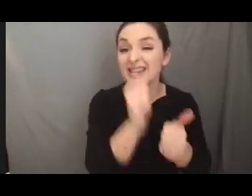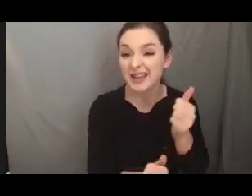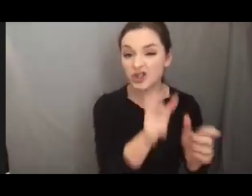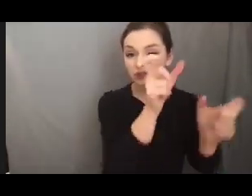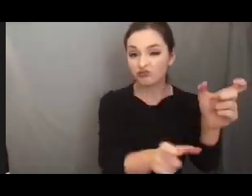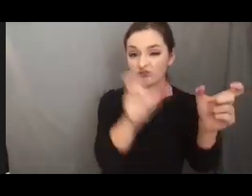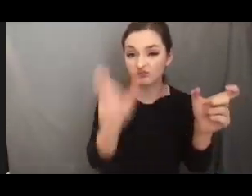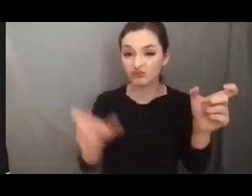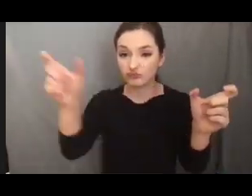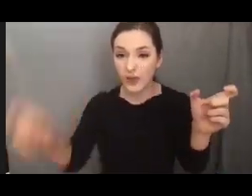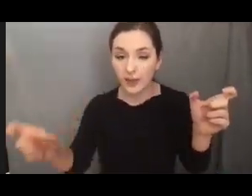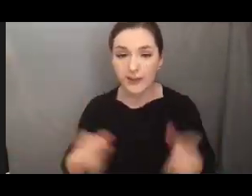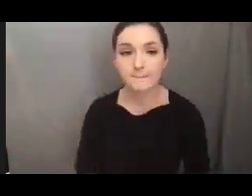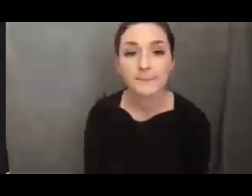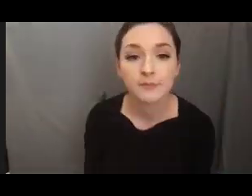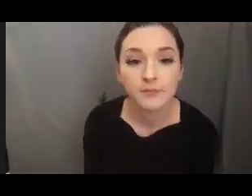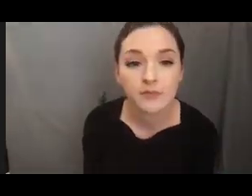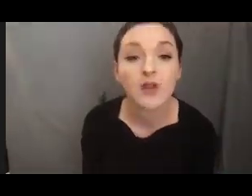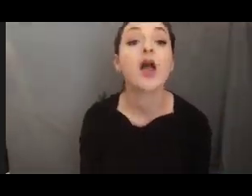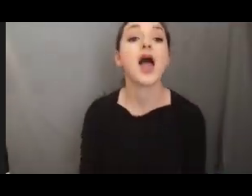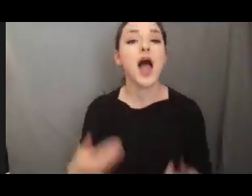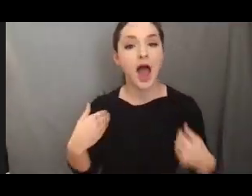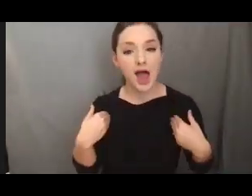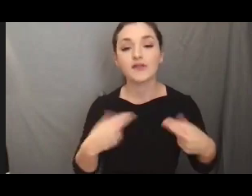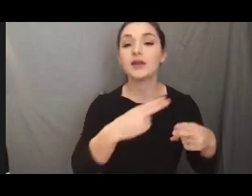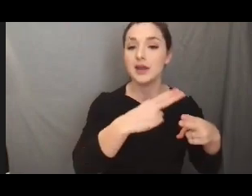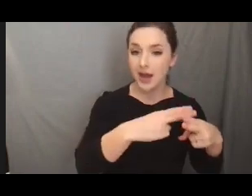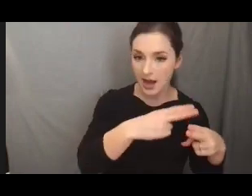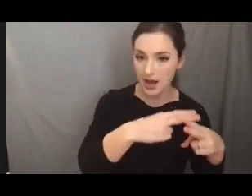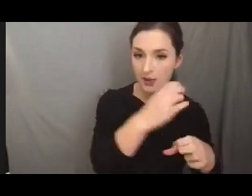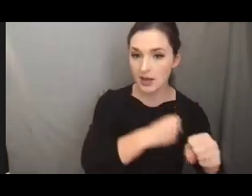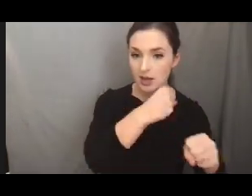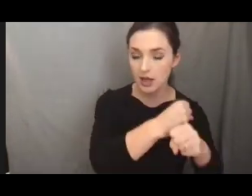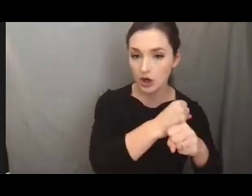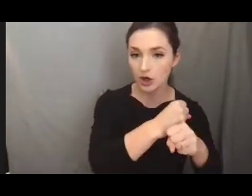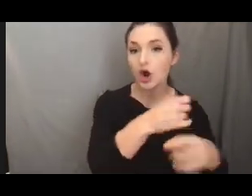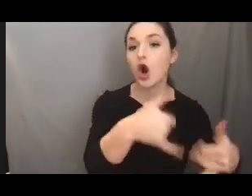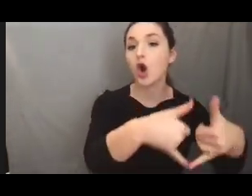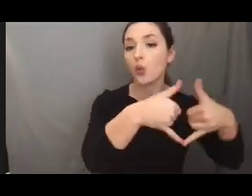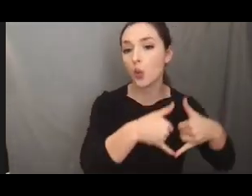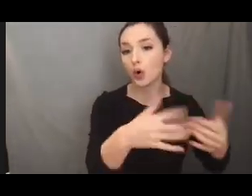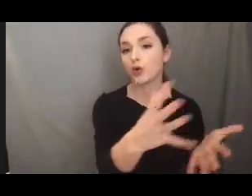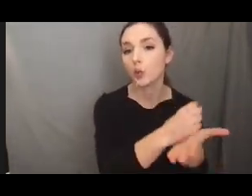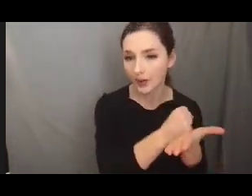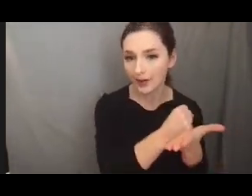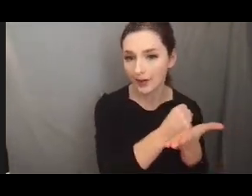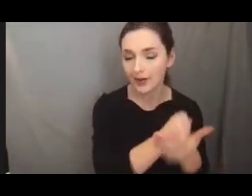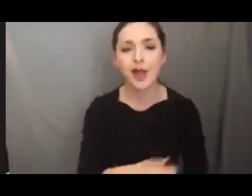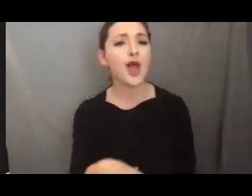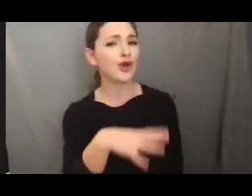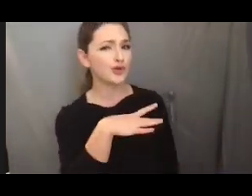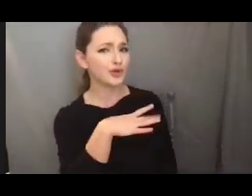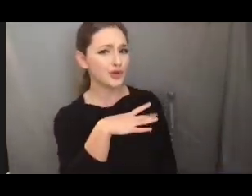Yeah. So And it's then so it'll give the cool. name and the year they won the award as well. Yeah. That's a great concept. What a creative idea. Mhm. It